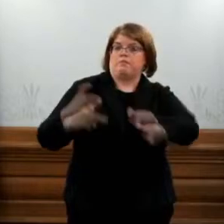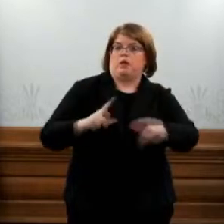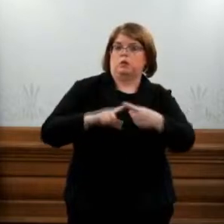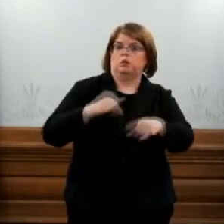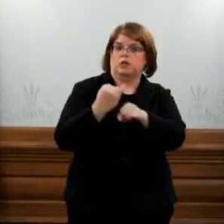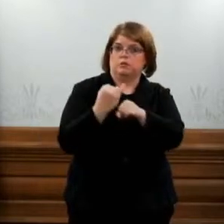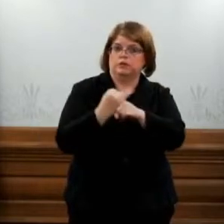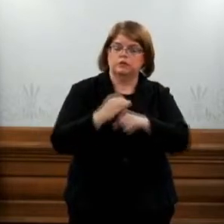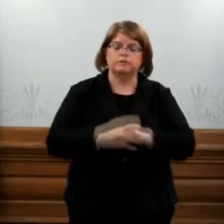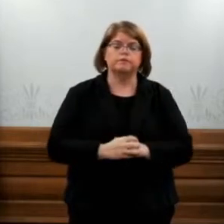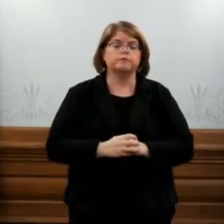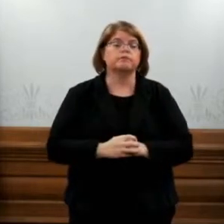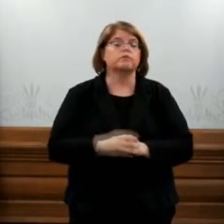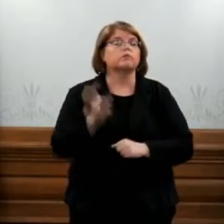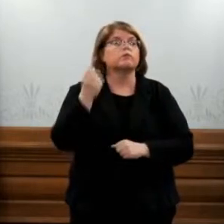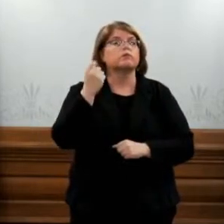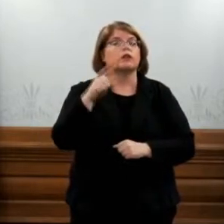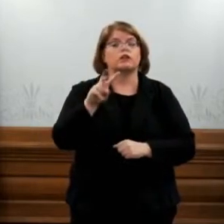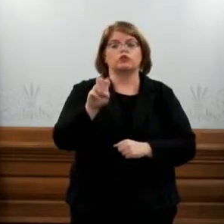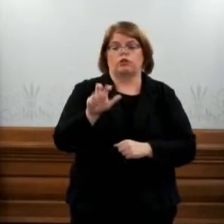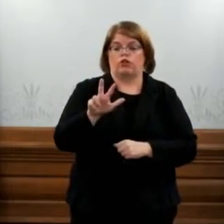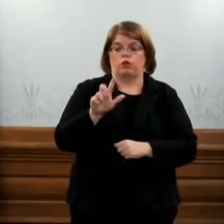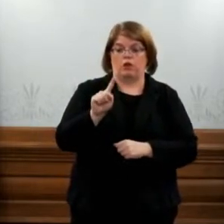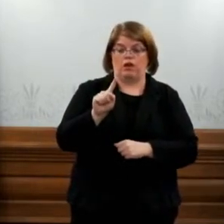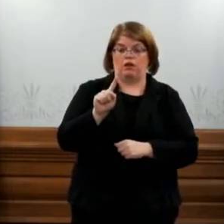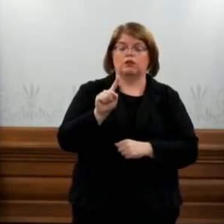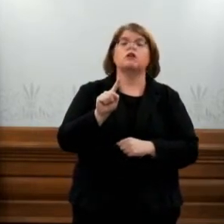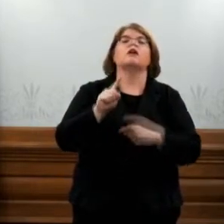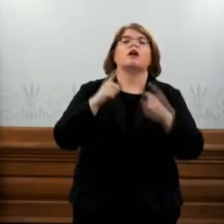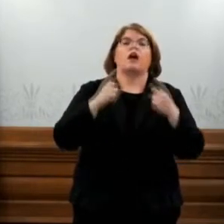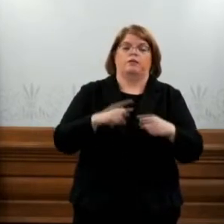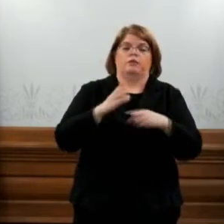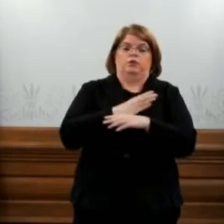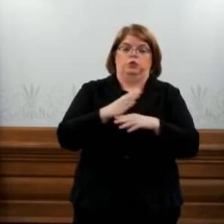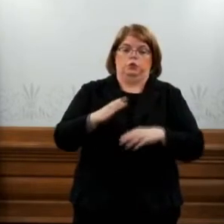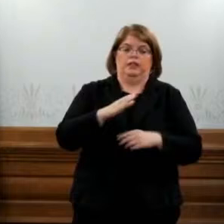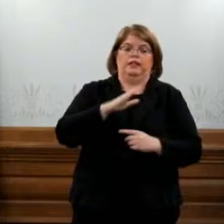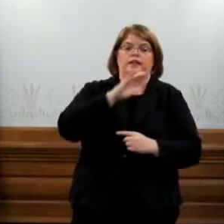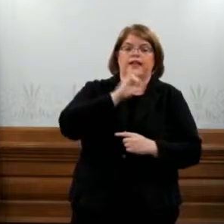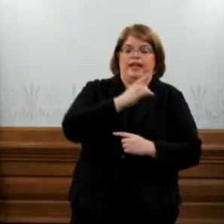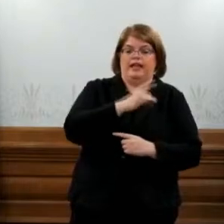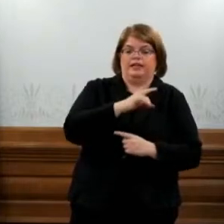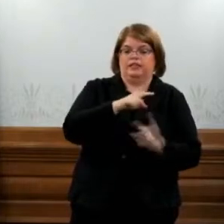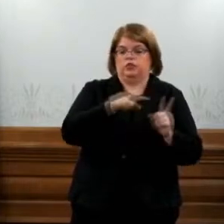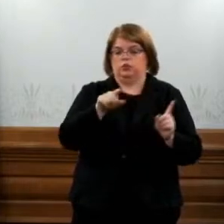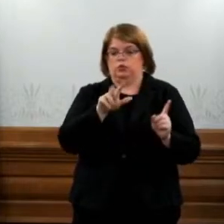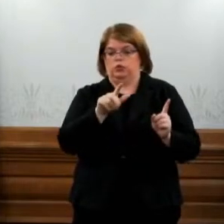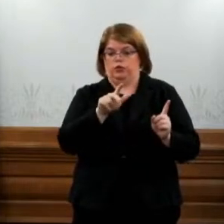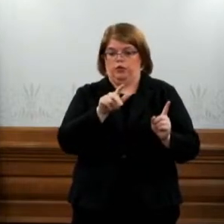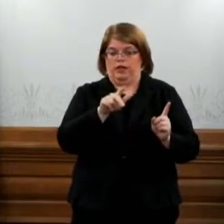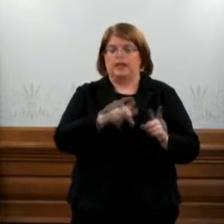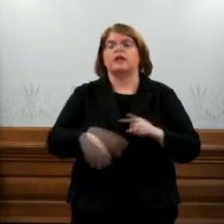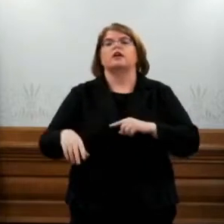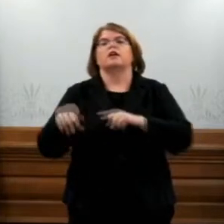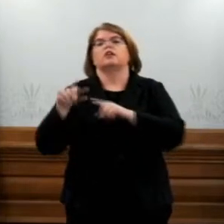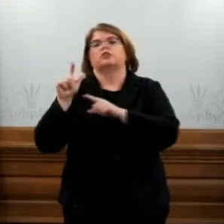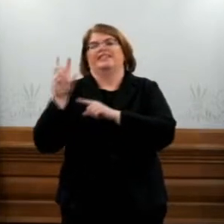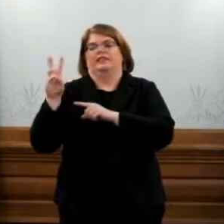231 of those cases, by the way, are in people 18 to 23, and 26 of those are in 24-year-olds or older.